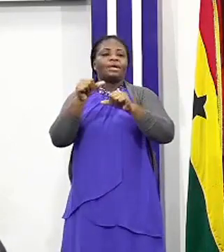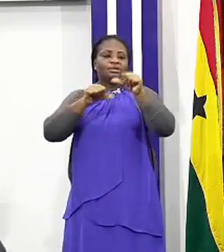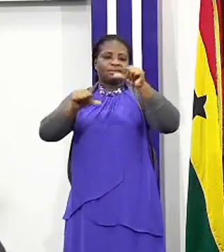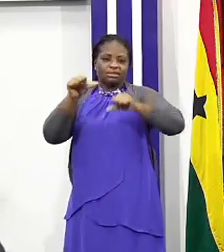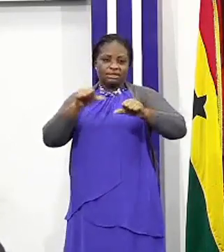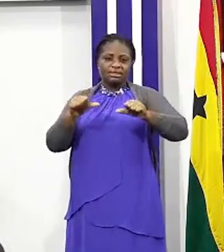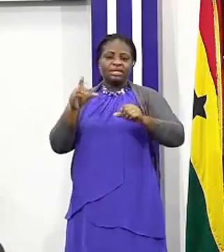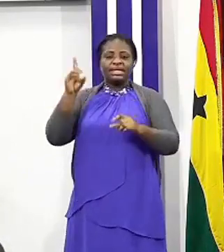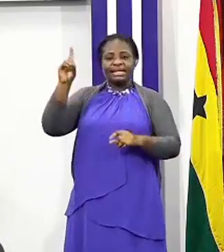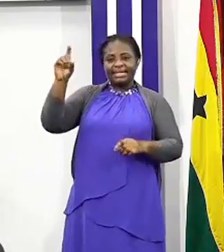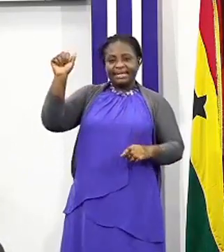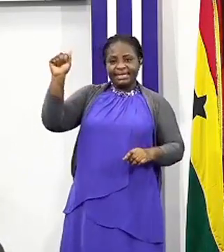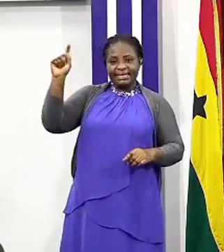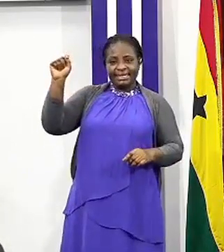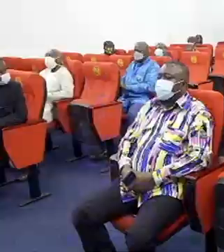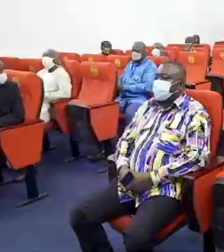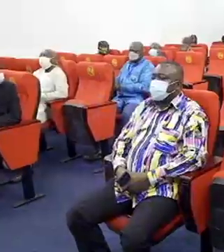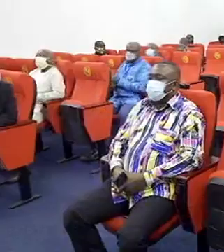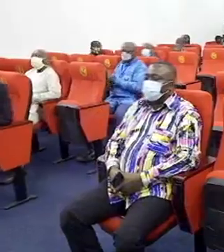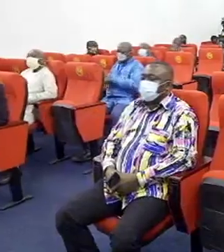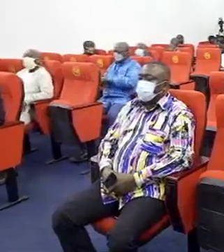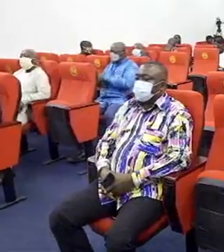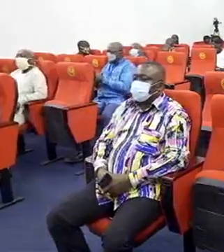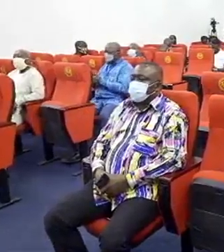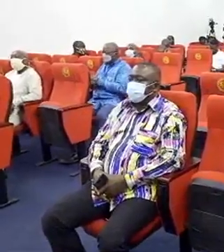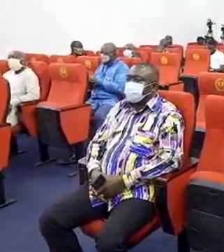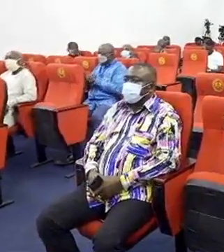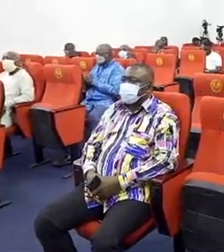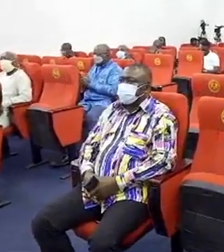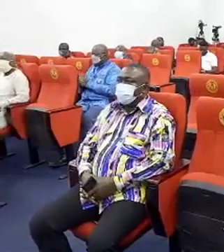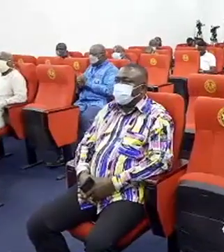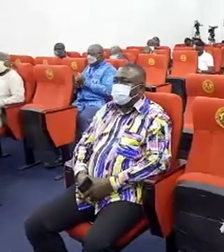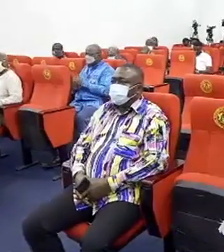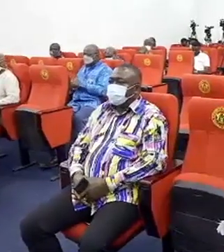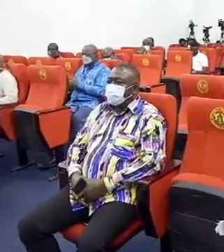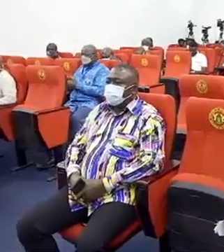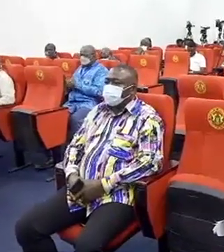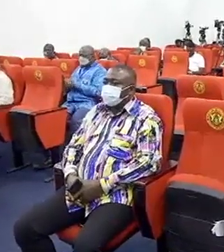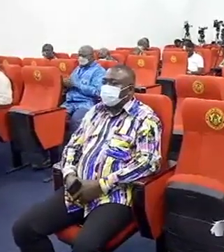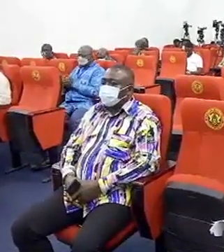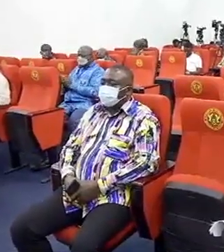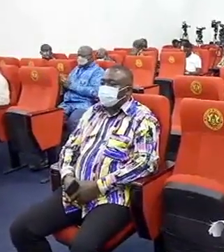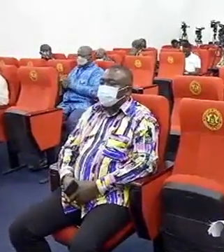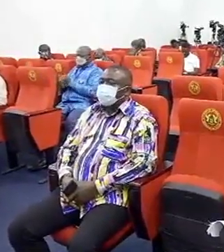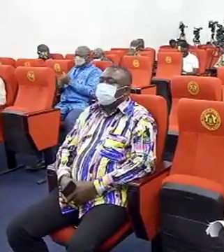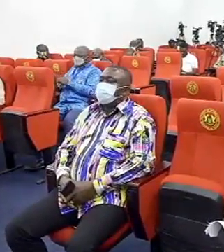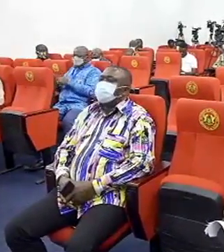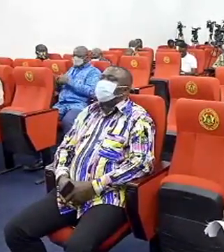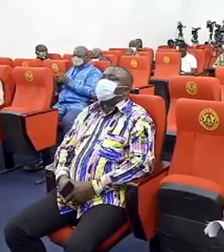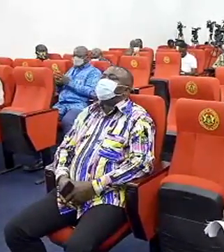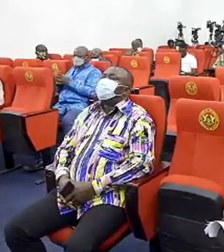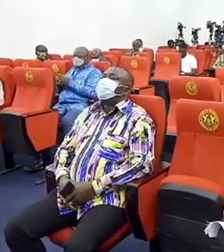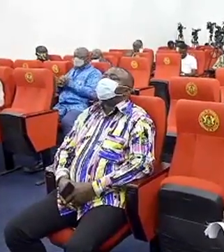data. If there are any questions, we'd like to take them. If not, we'll be wrapping up shortly after a few closing remarks.